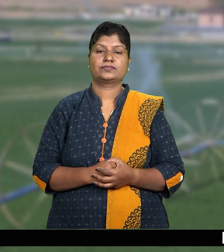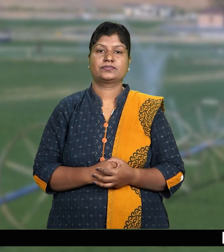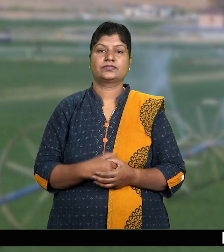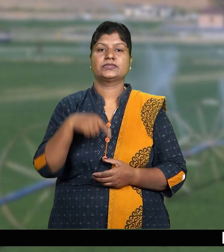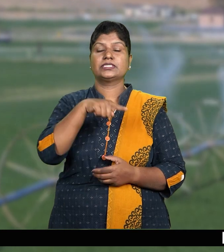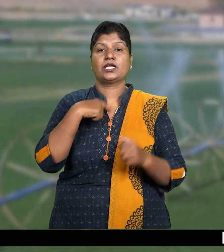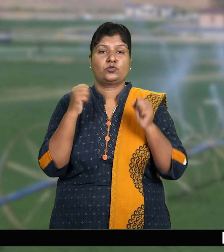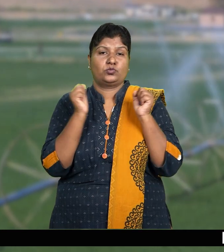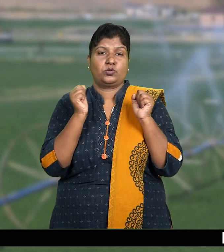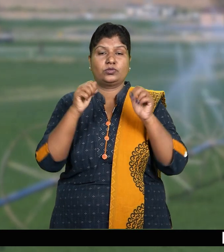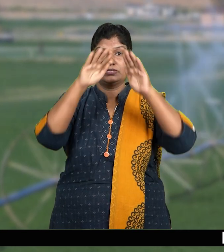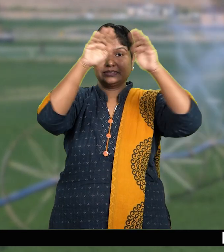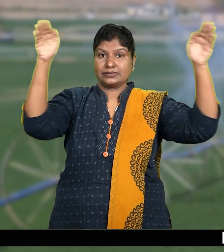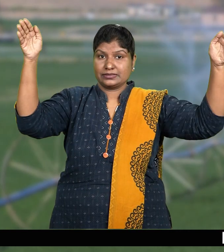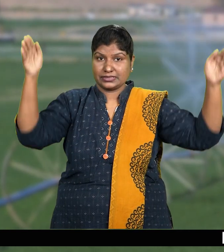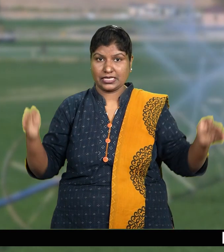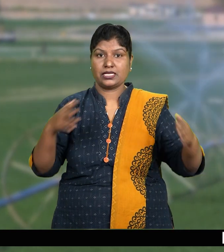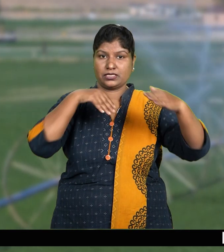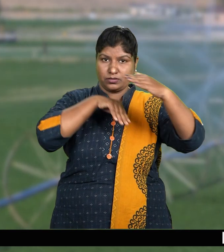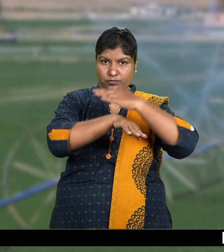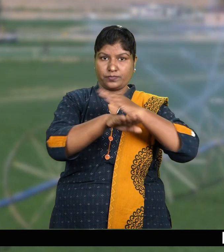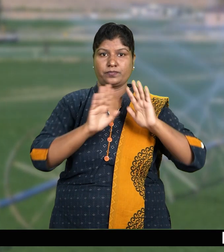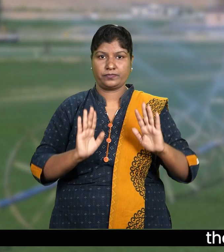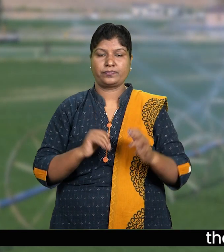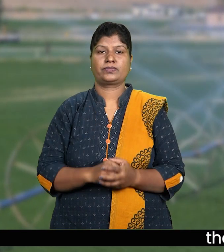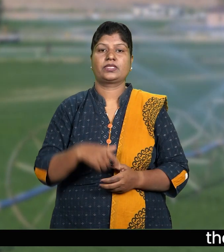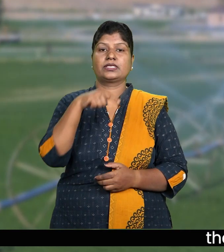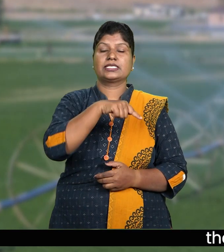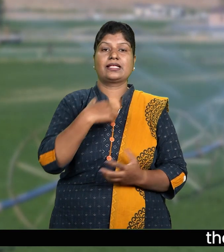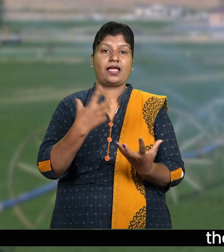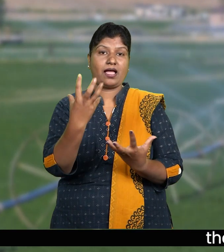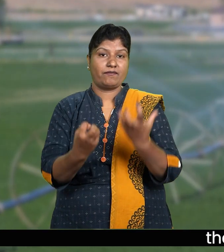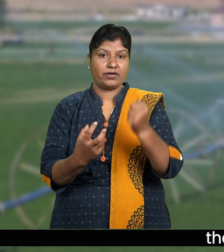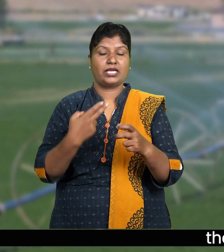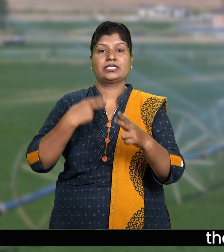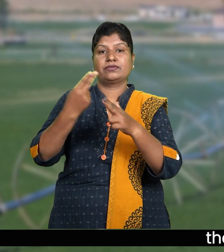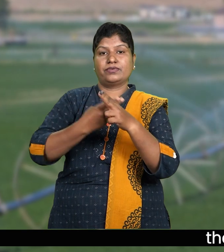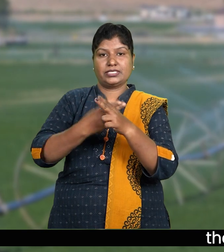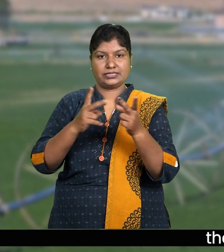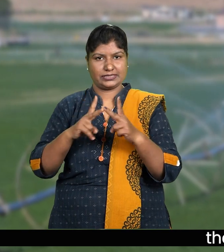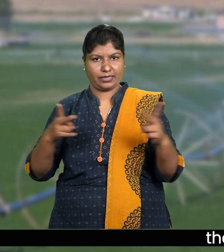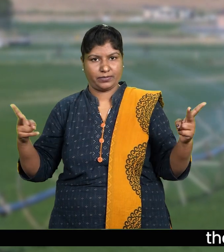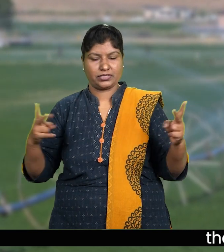In a cold storage unit, the harvested vegetables,